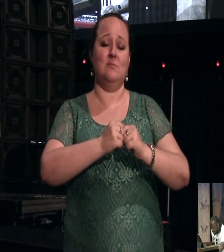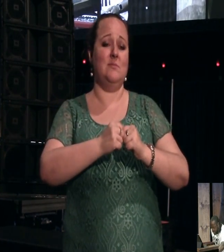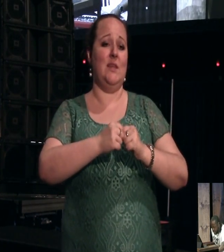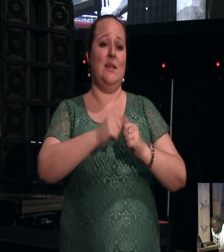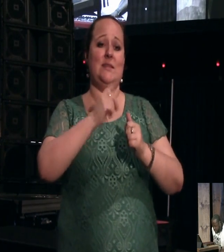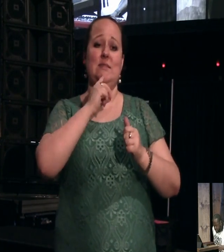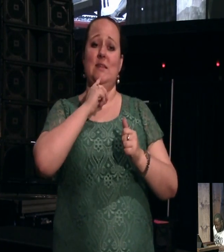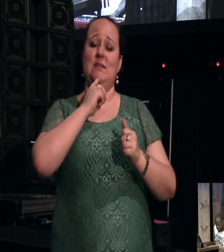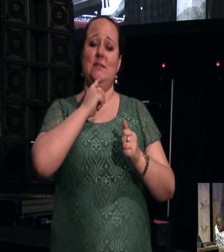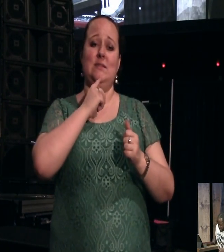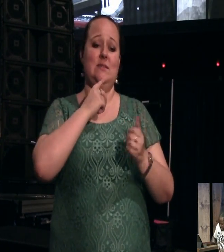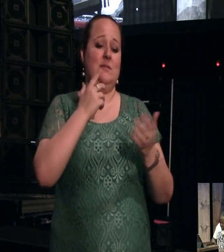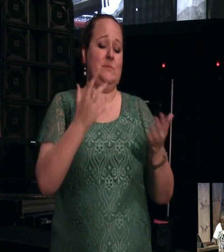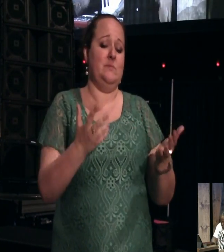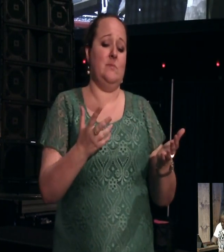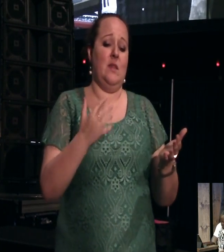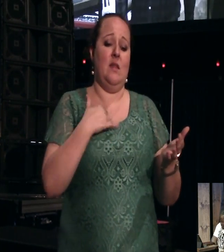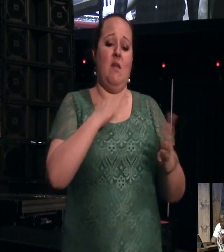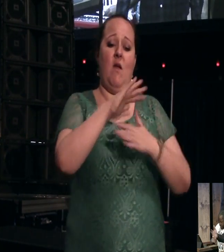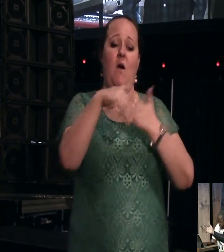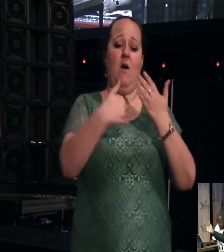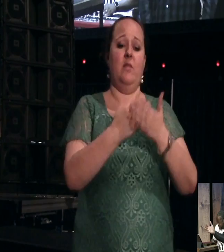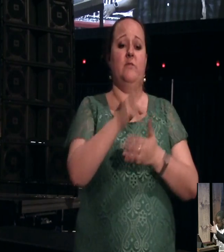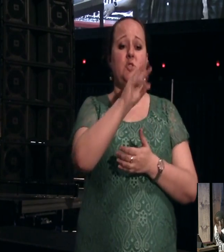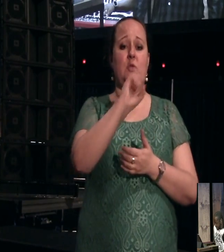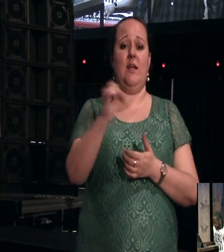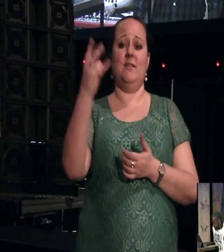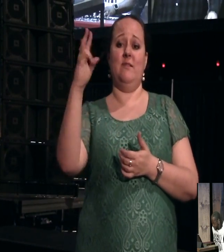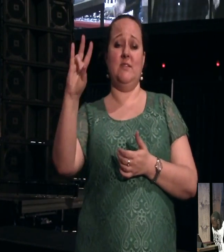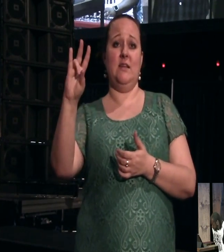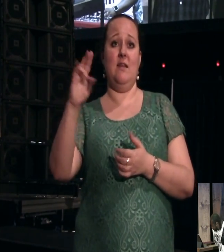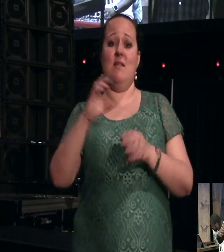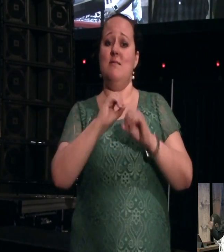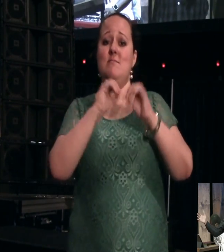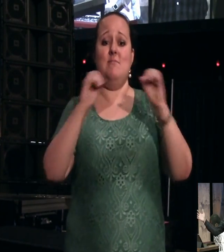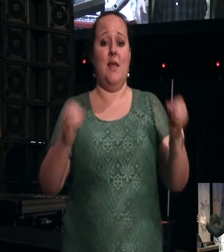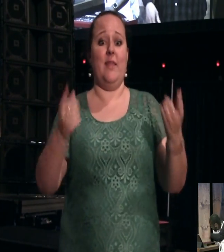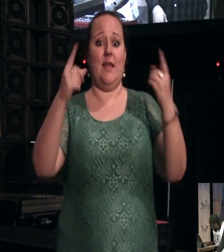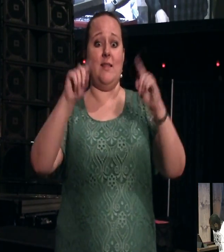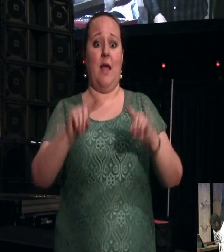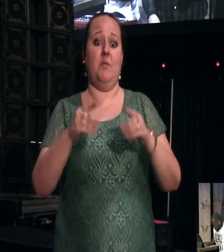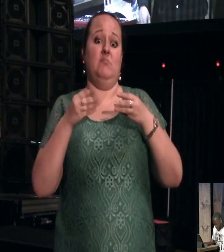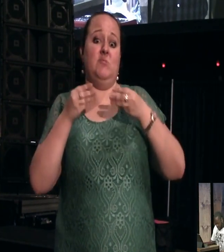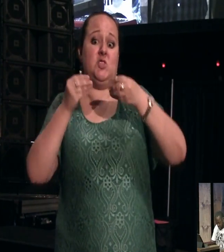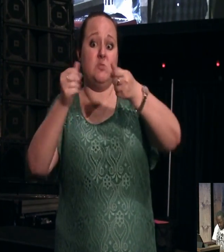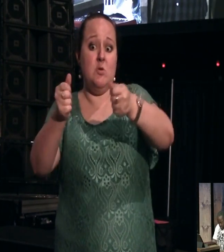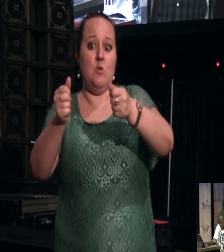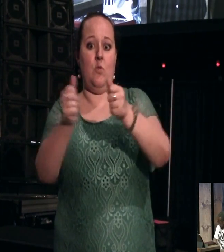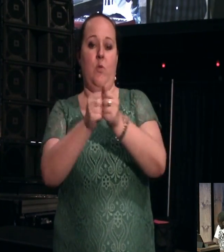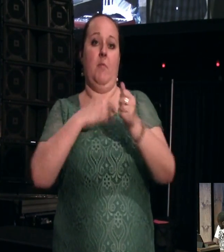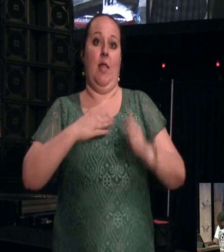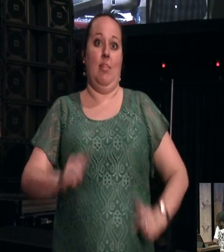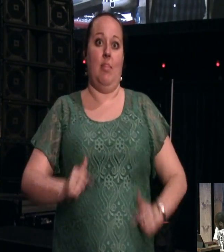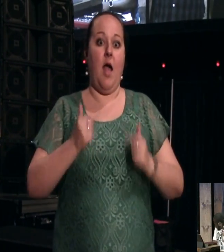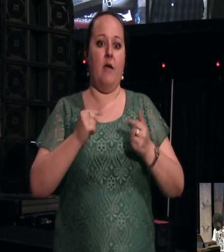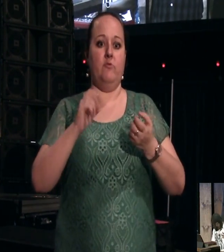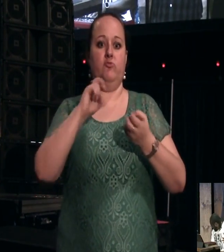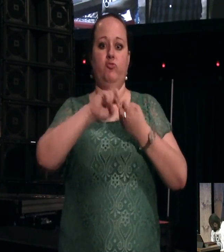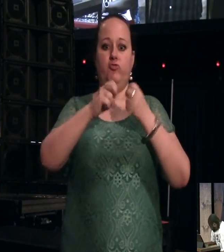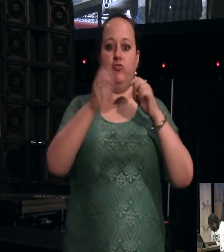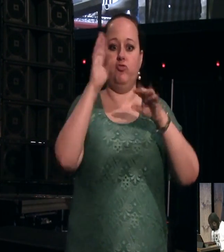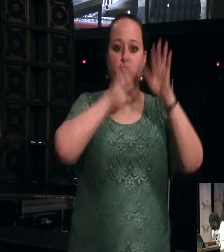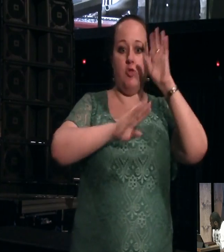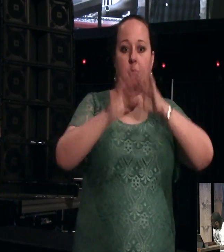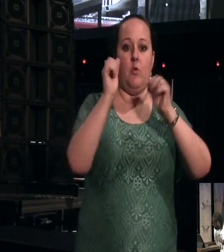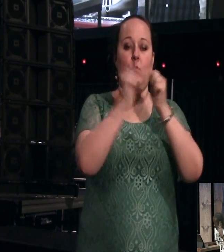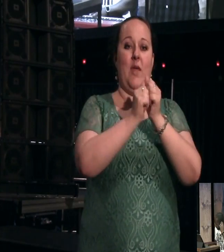this relationship had crumbled, and he just said, "Man, for like all of 2017, nothing has gone right in my